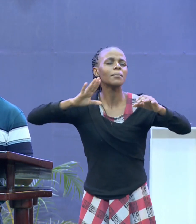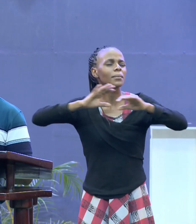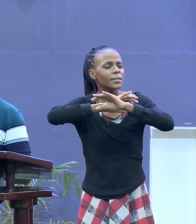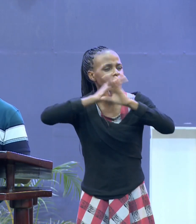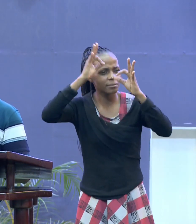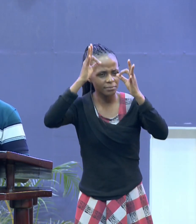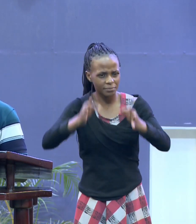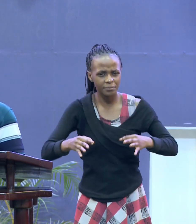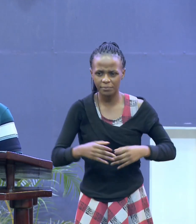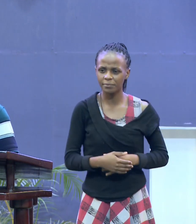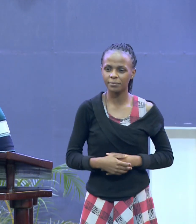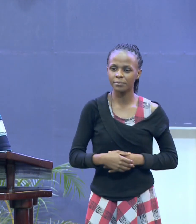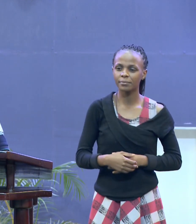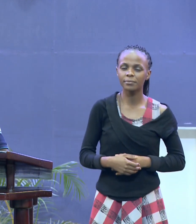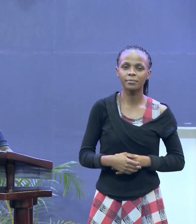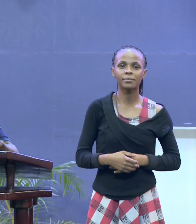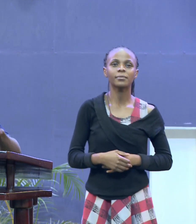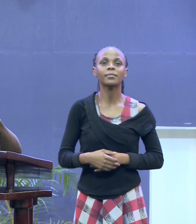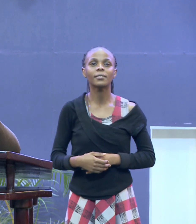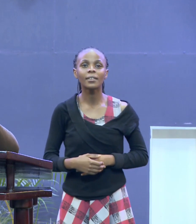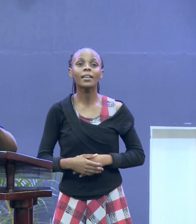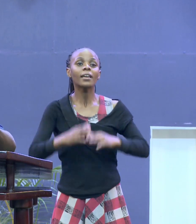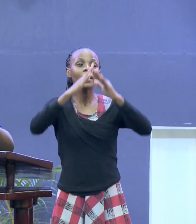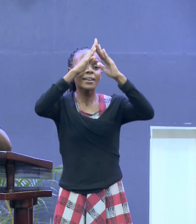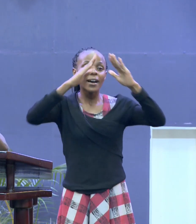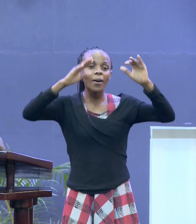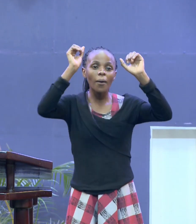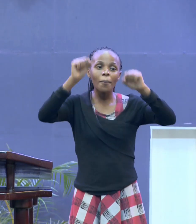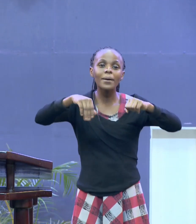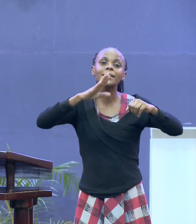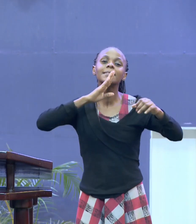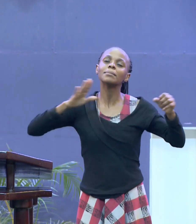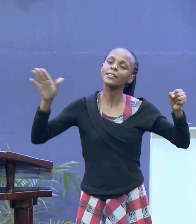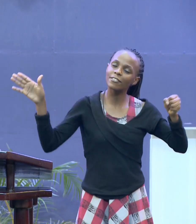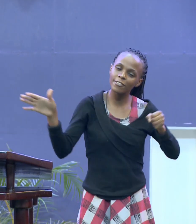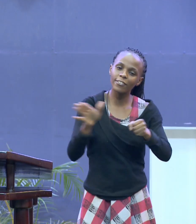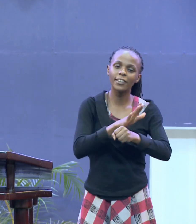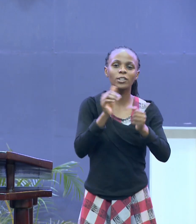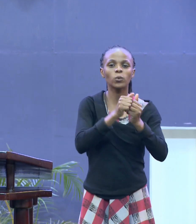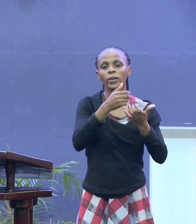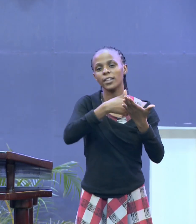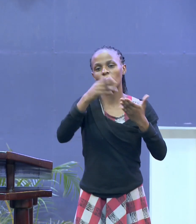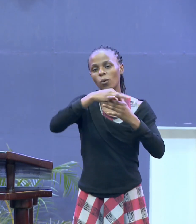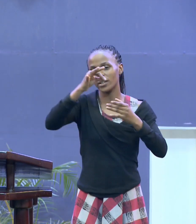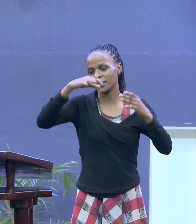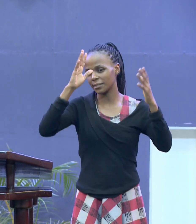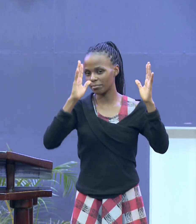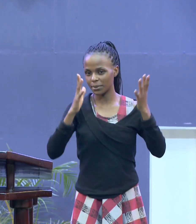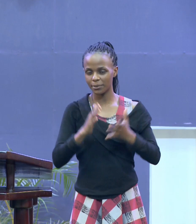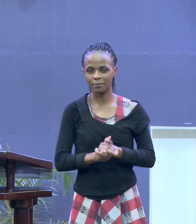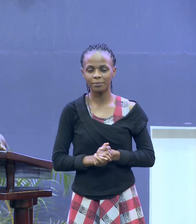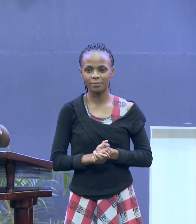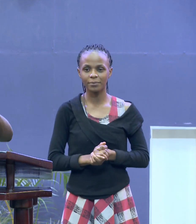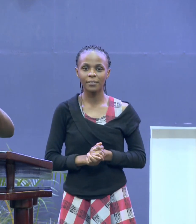kuba njerere. The house must be occupied by the Holy Spirit. Enyumba ino kubanga etuddemu omoyo